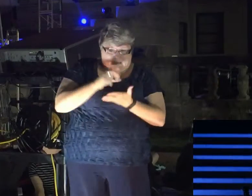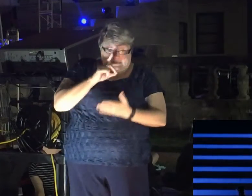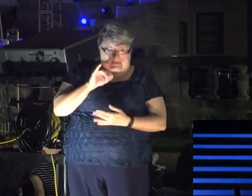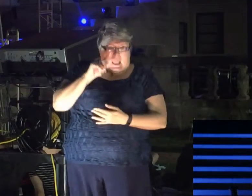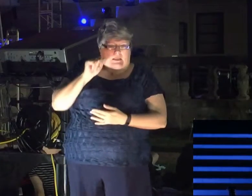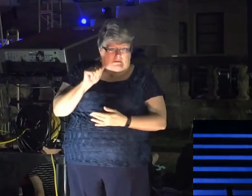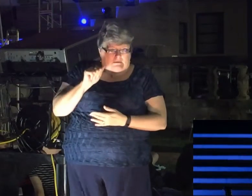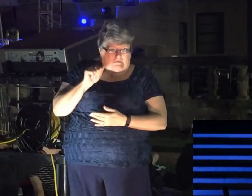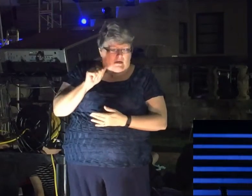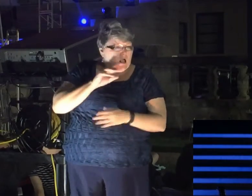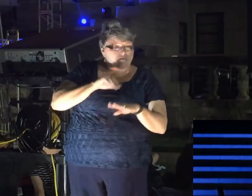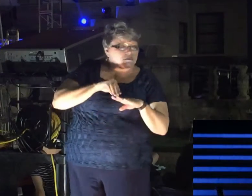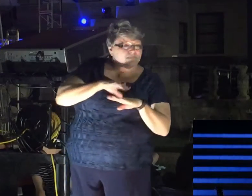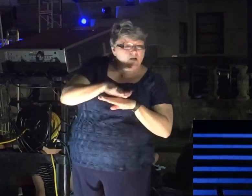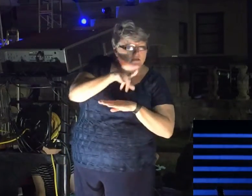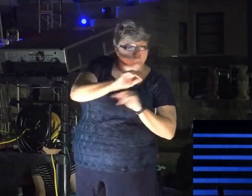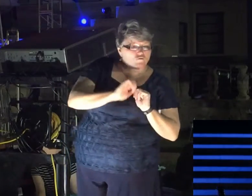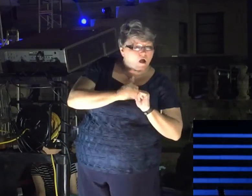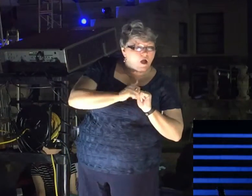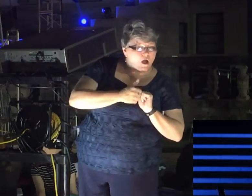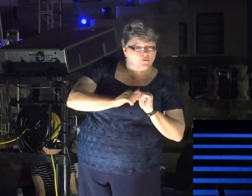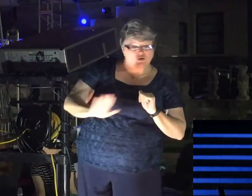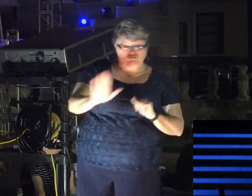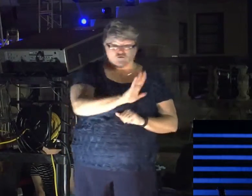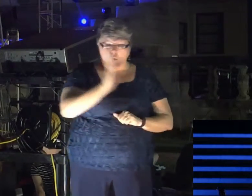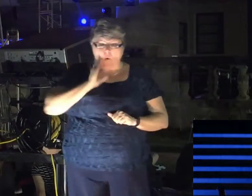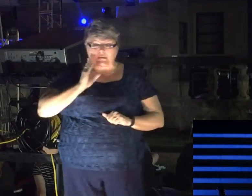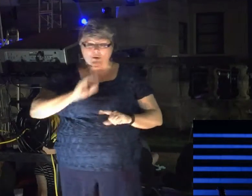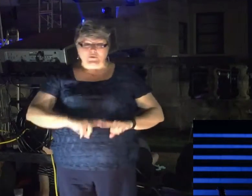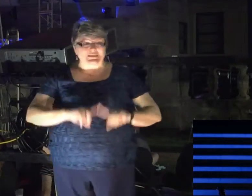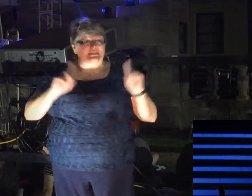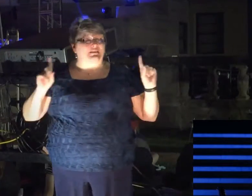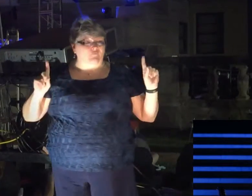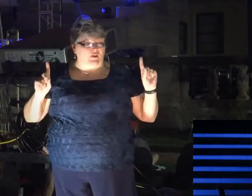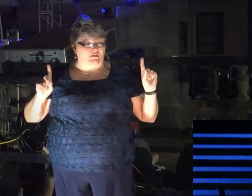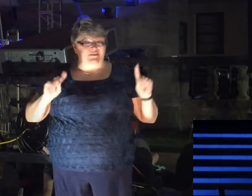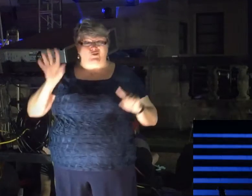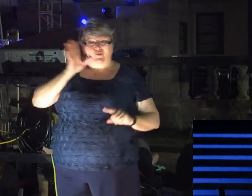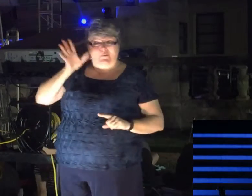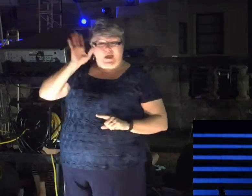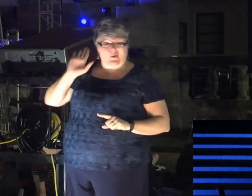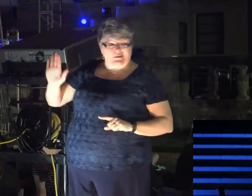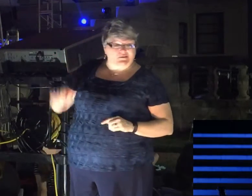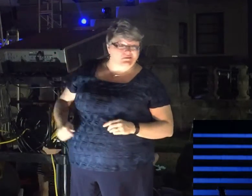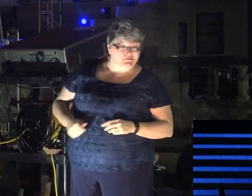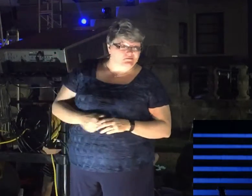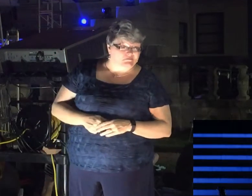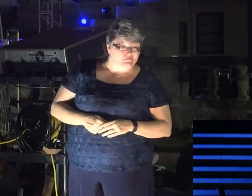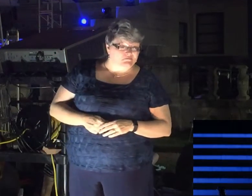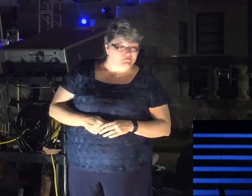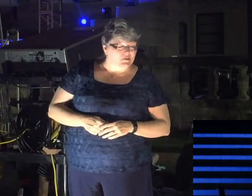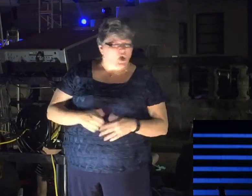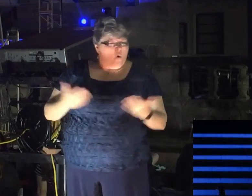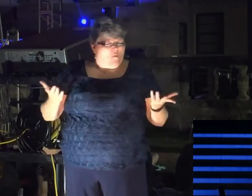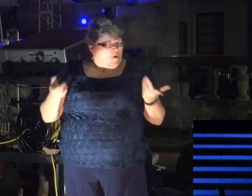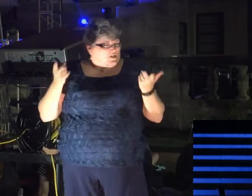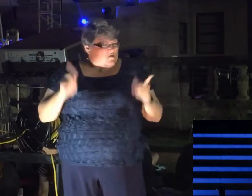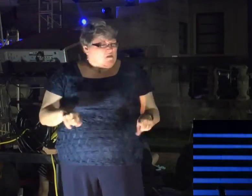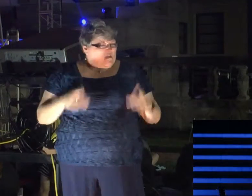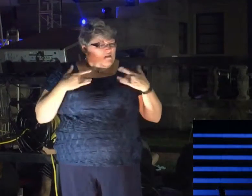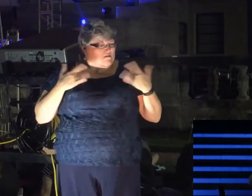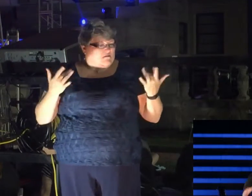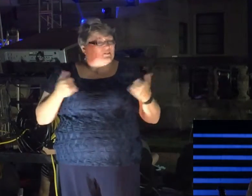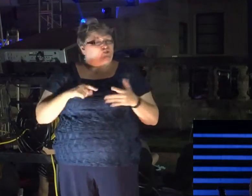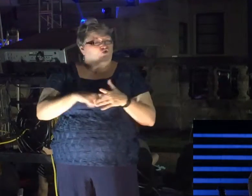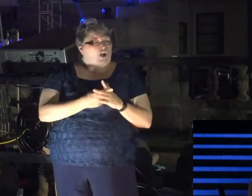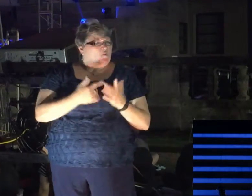getting data back on the effect that it's having, because your experience is different than your parents' was. So what